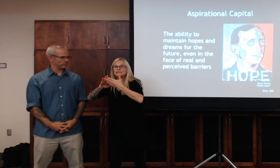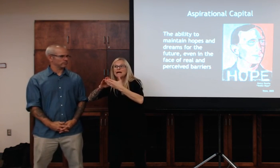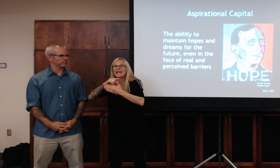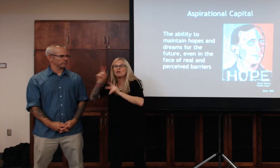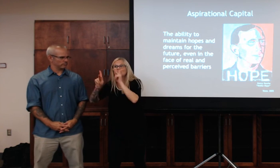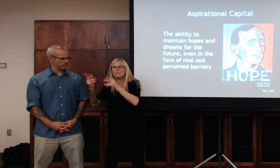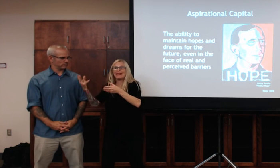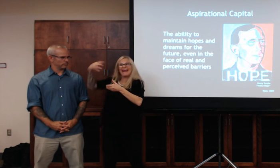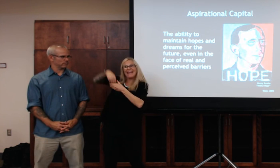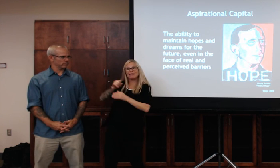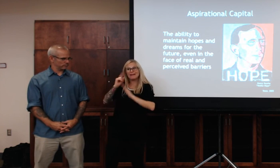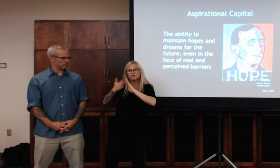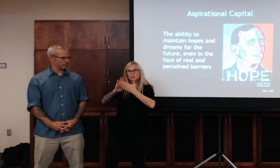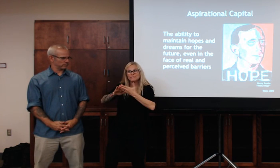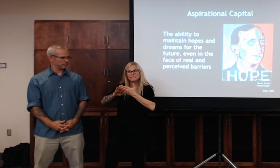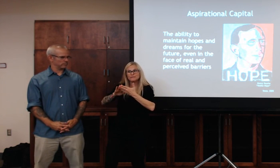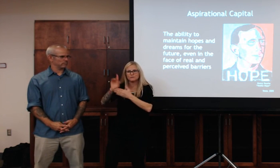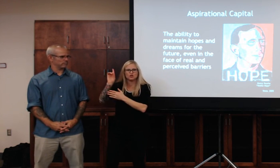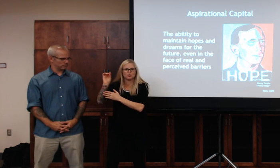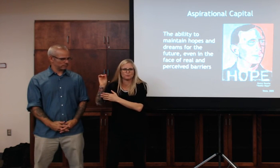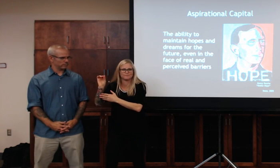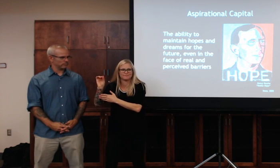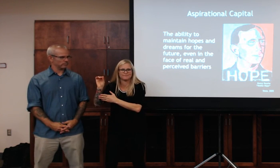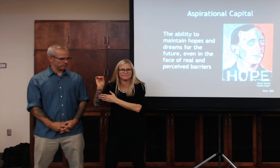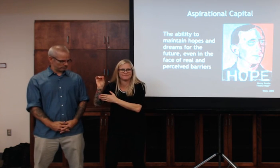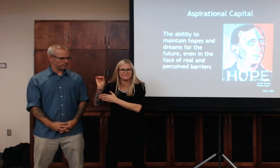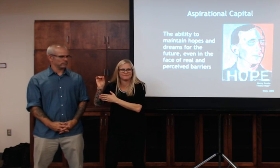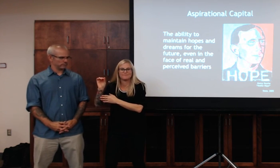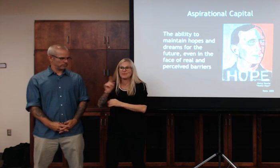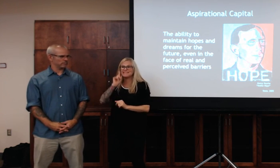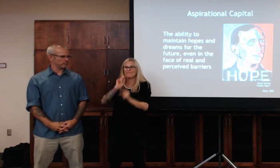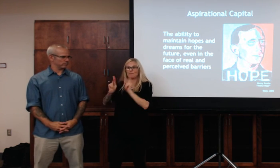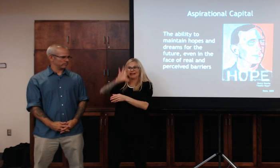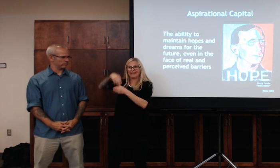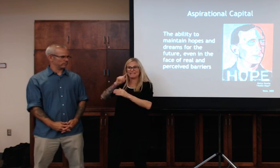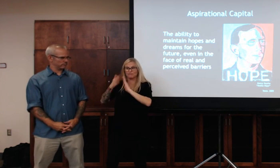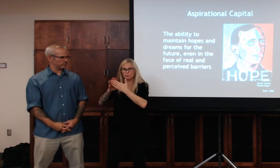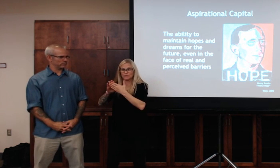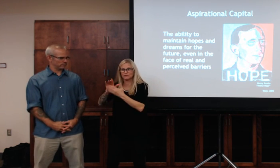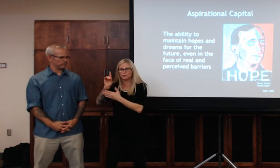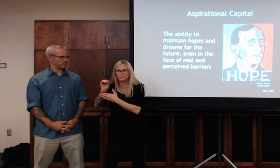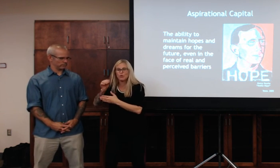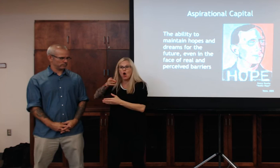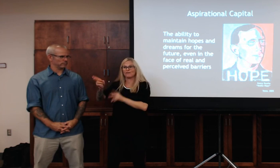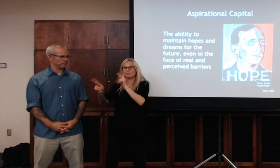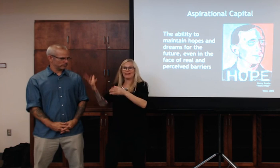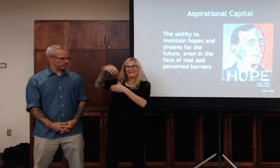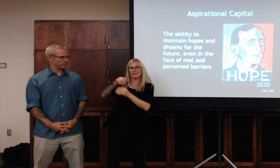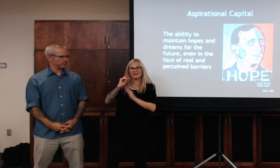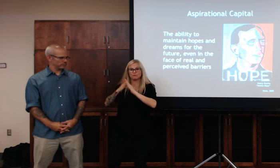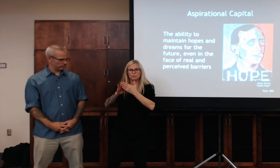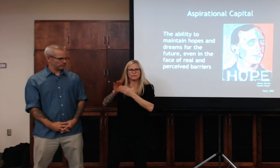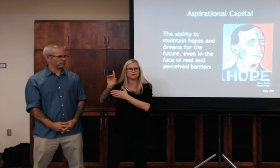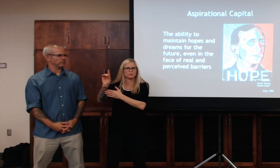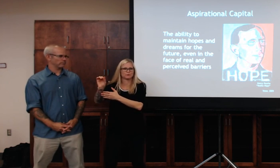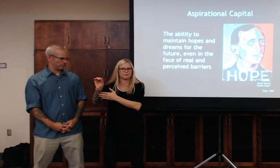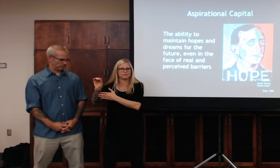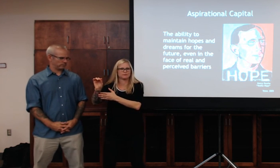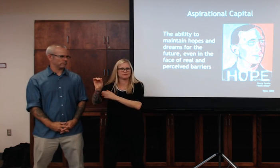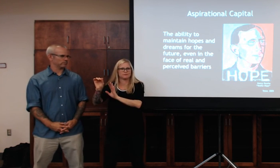community and hearing people within the deaf community do. Deaf people in the deaf community do. Hard of hearing people within the deaf community